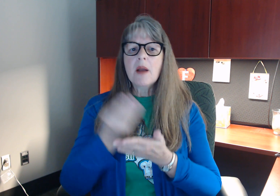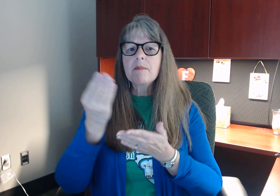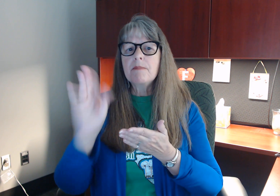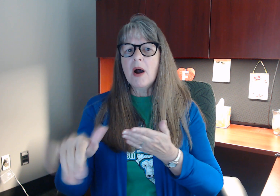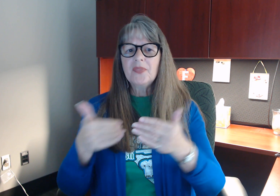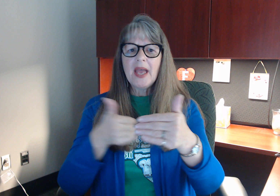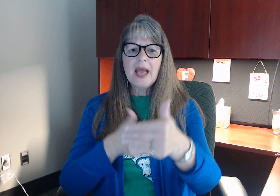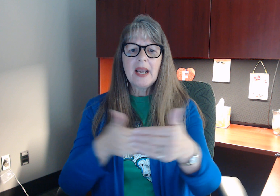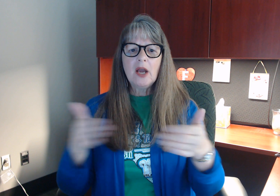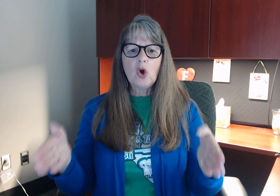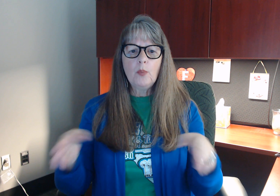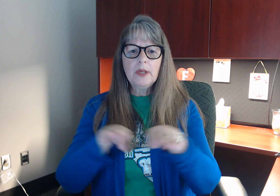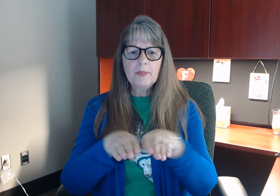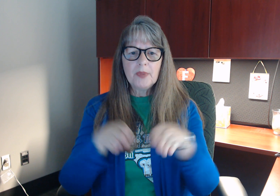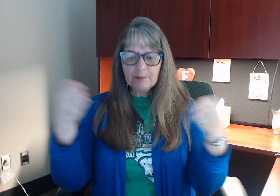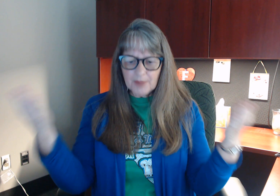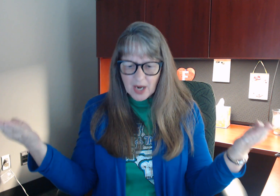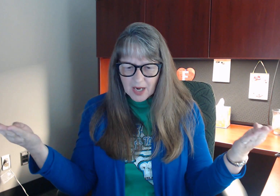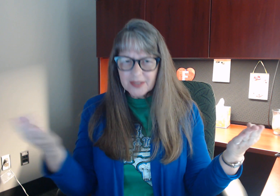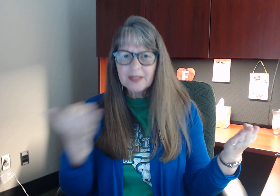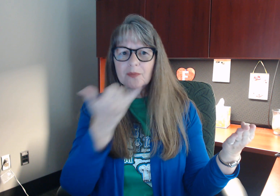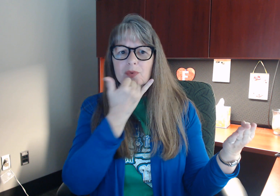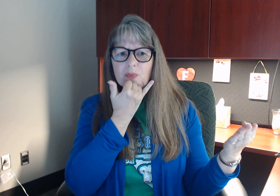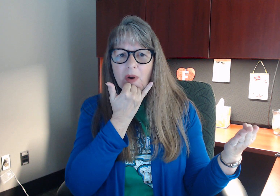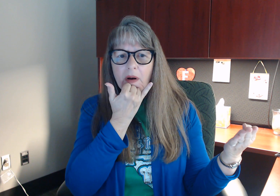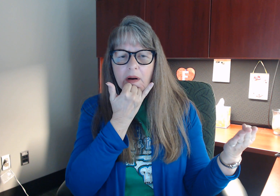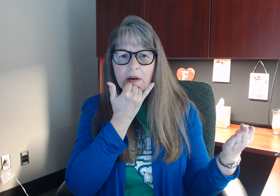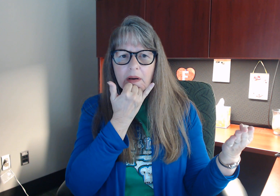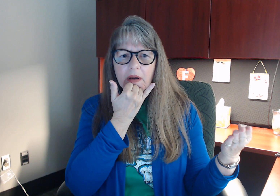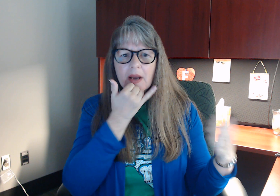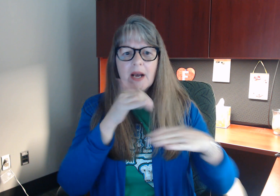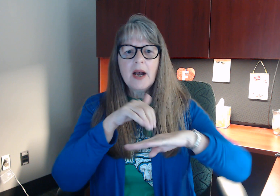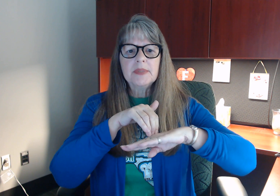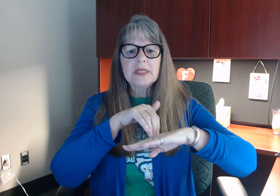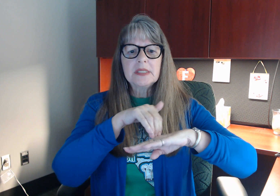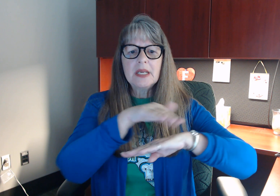bought that, I opened up the box and it was wrong. I'm sending it back.